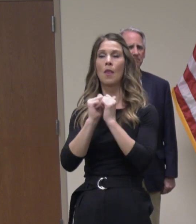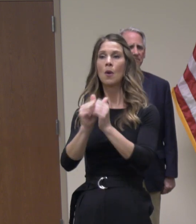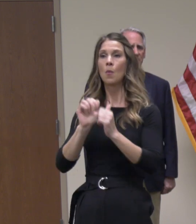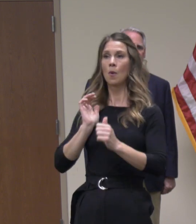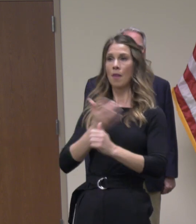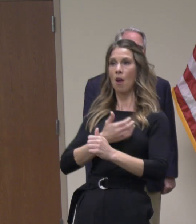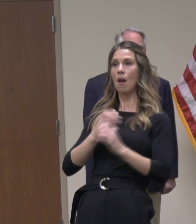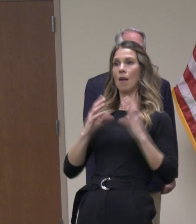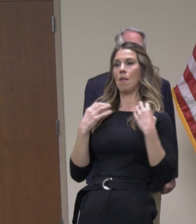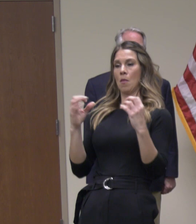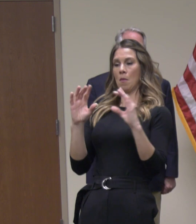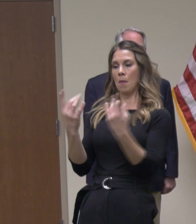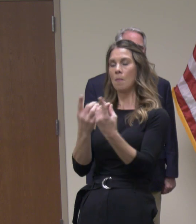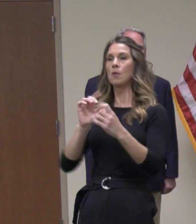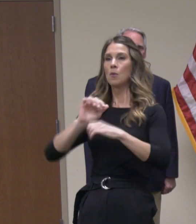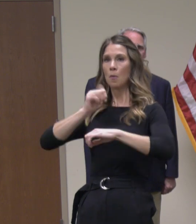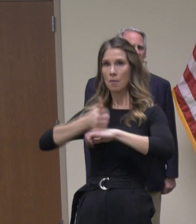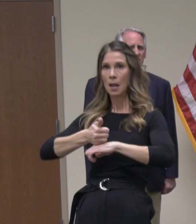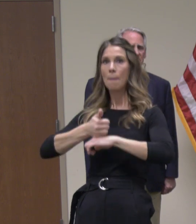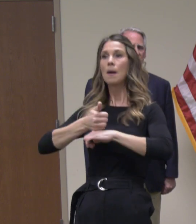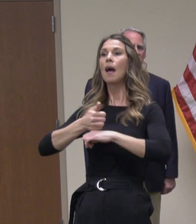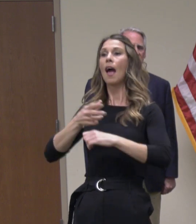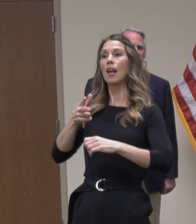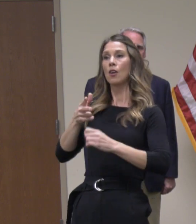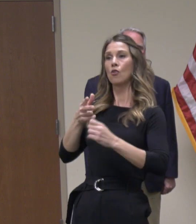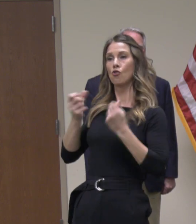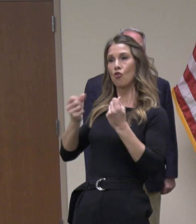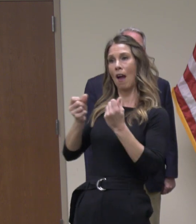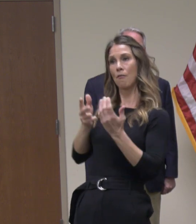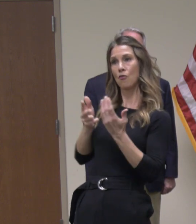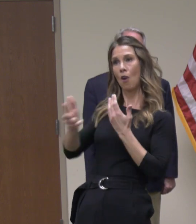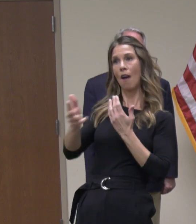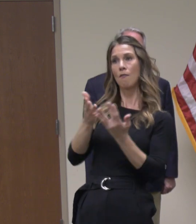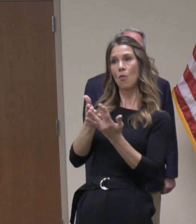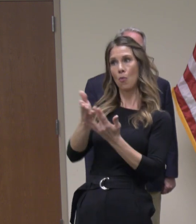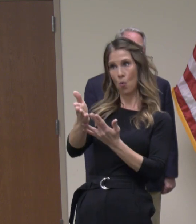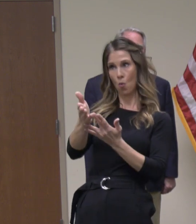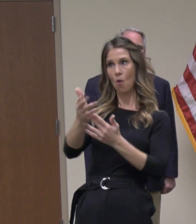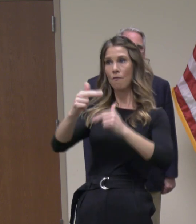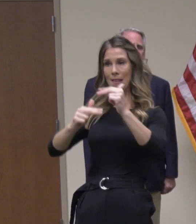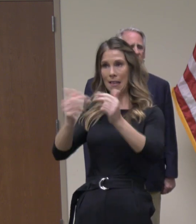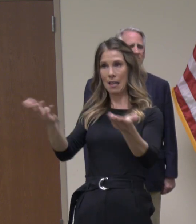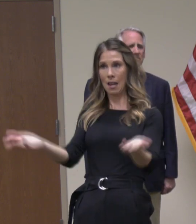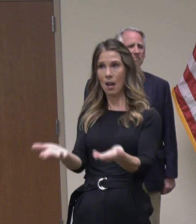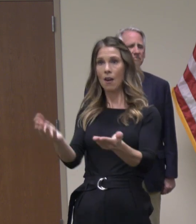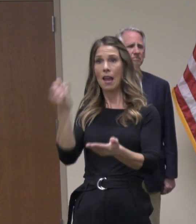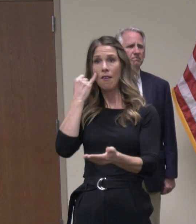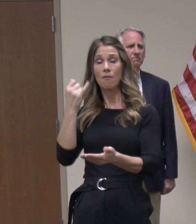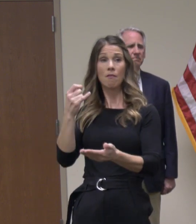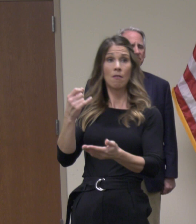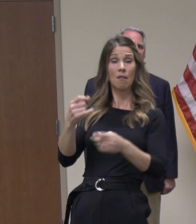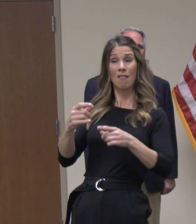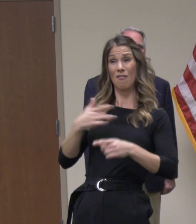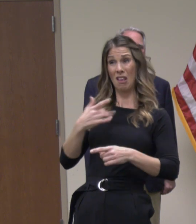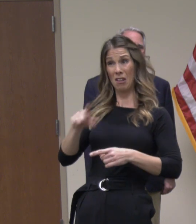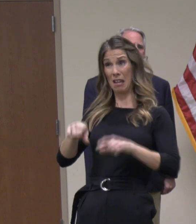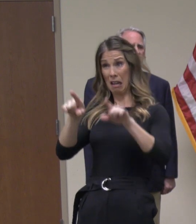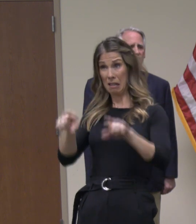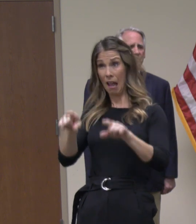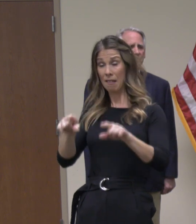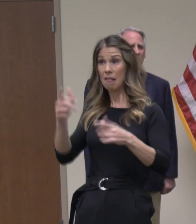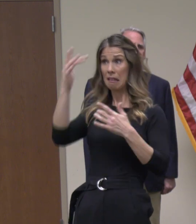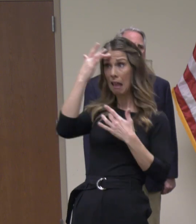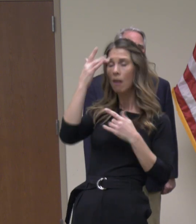drive-through COVID-19 sampling location here in our county if health officials determine that this is needed. Our hope is